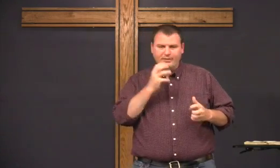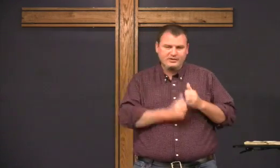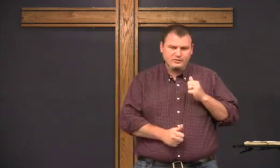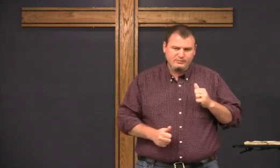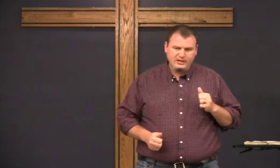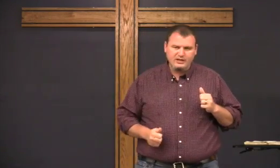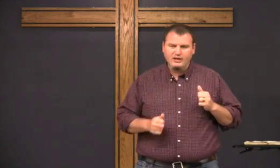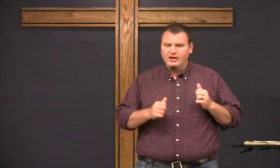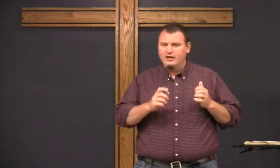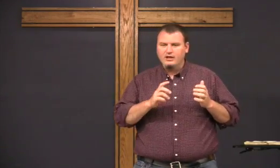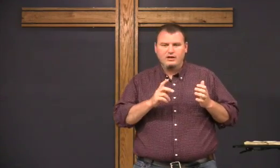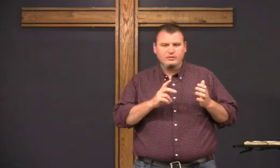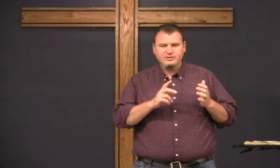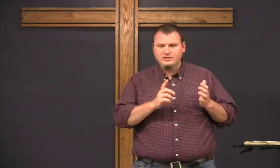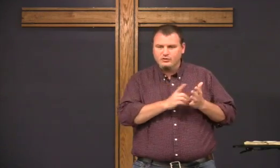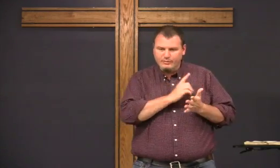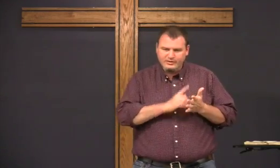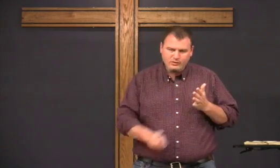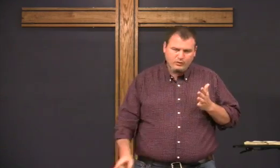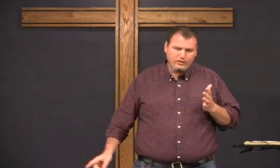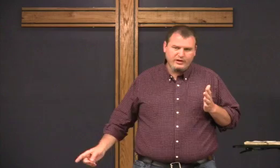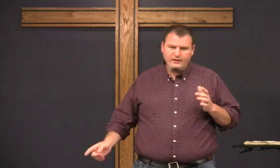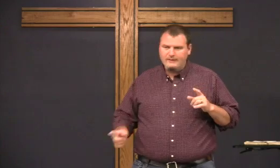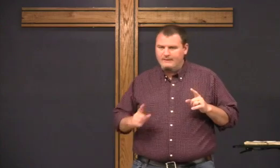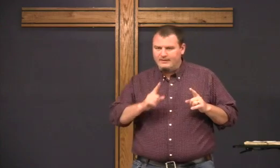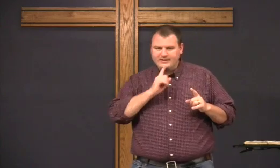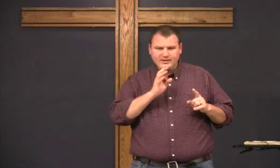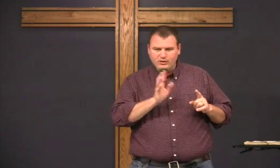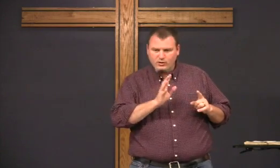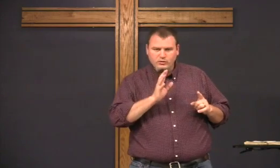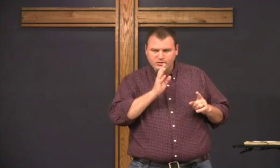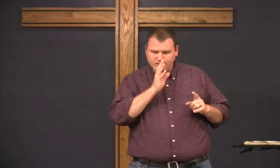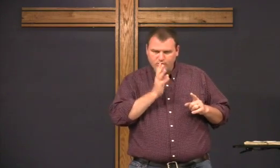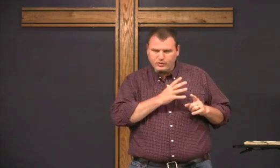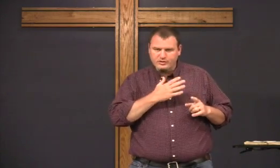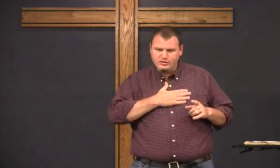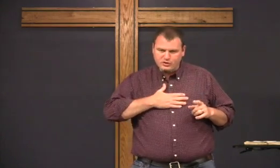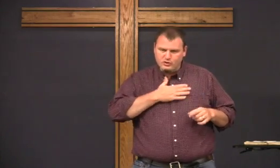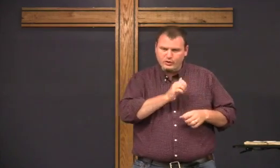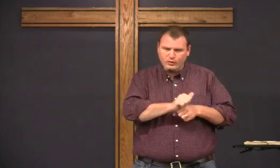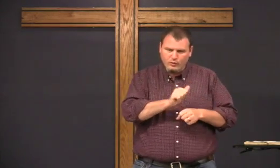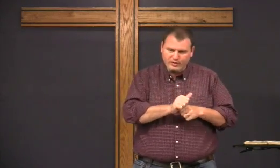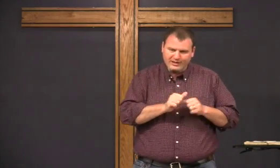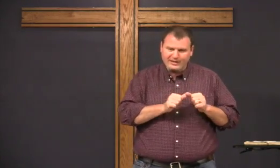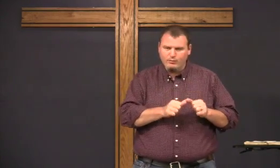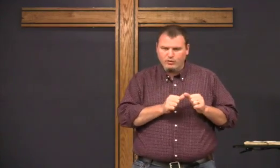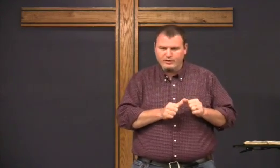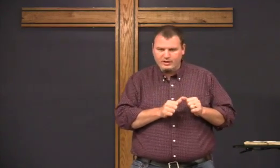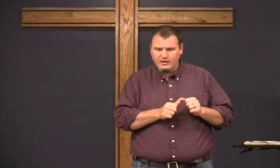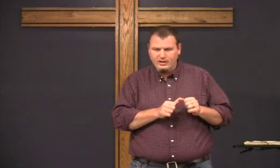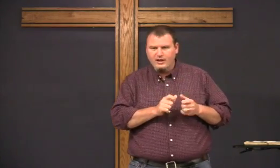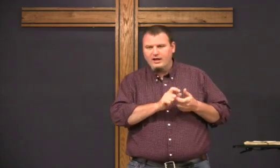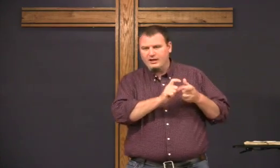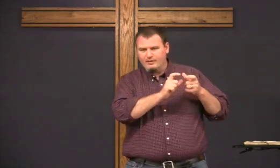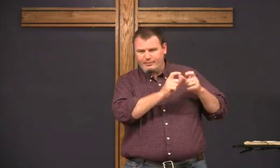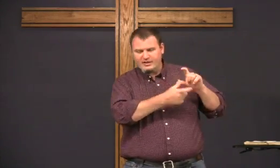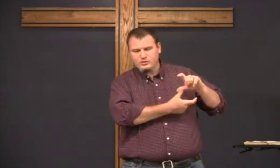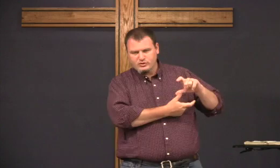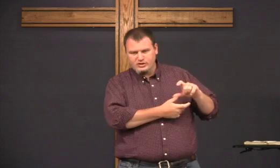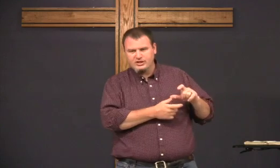boss was mean, was discriminatory. They said, no, just ignore it, just enjoy your work and keep working, and the boss will change